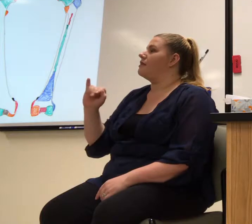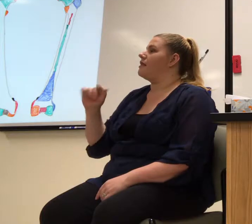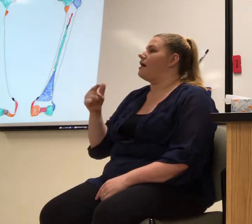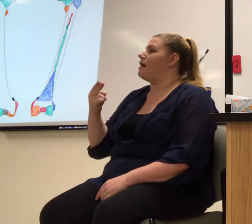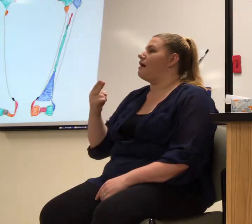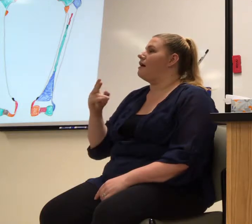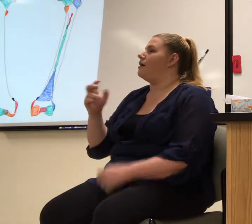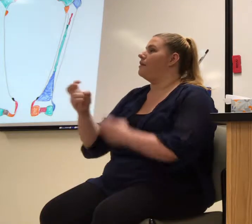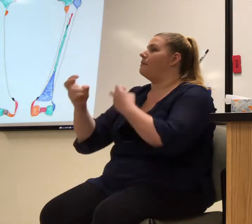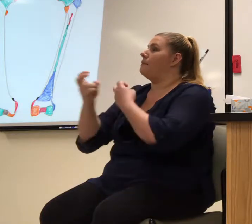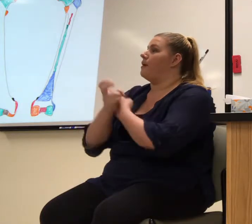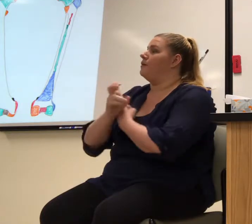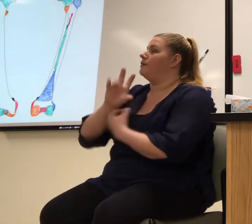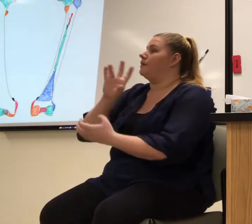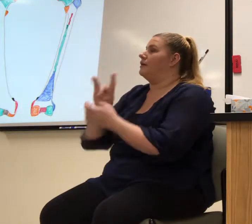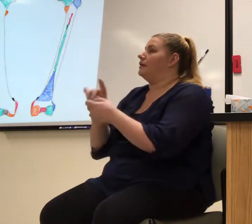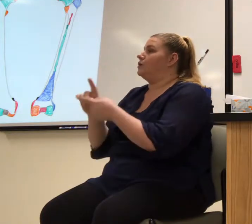the knee.